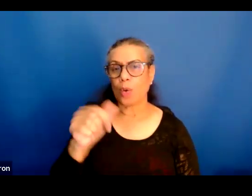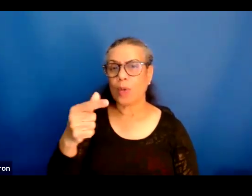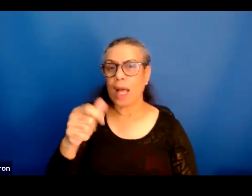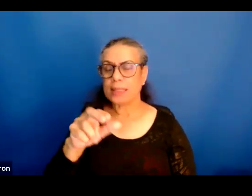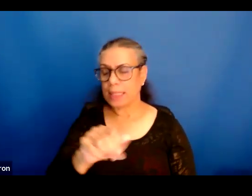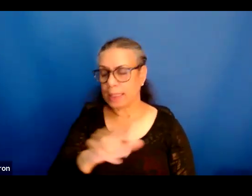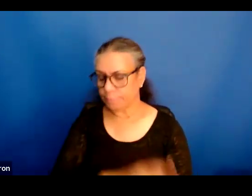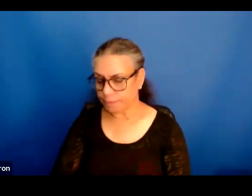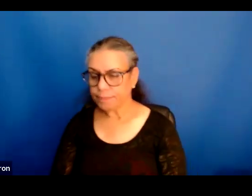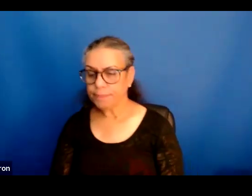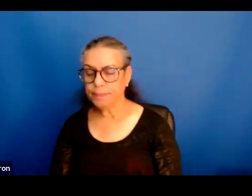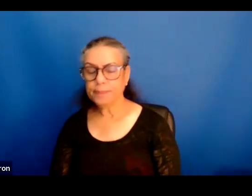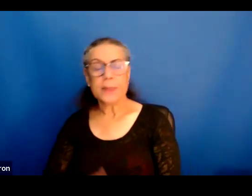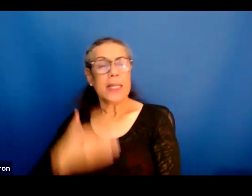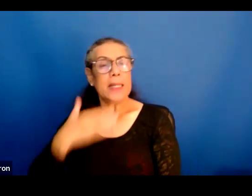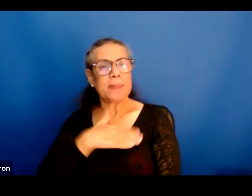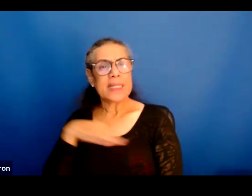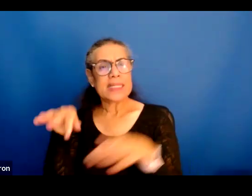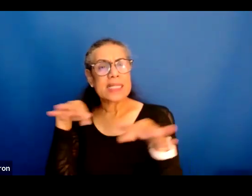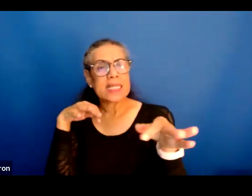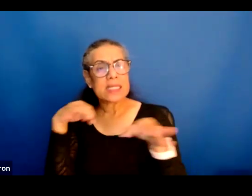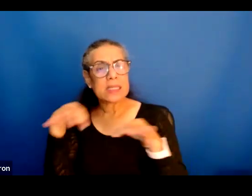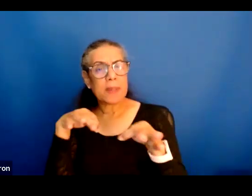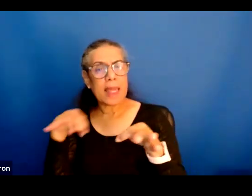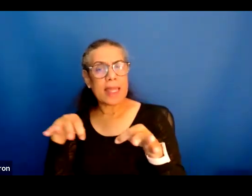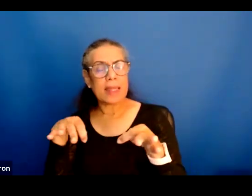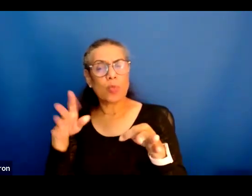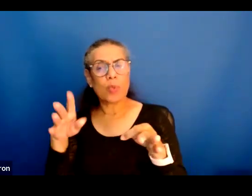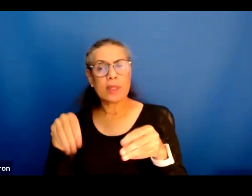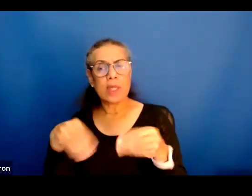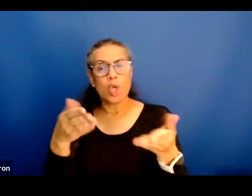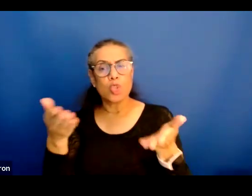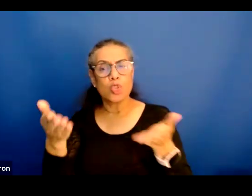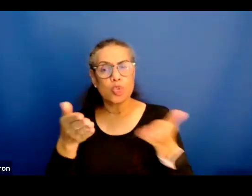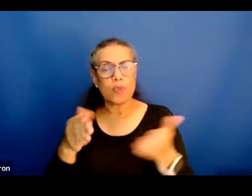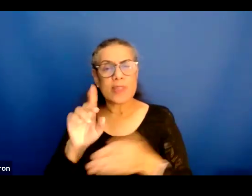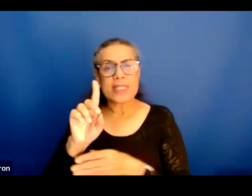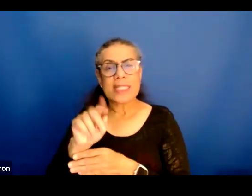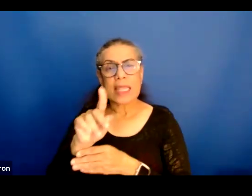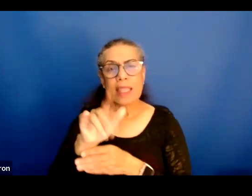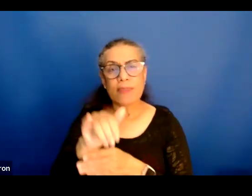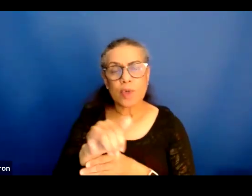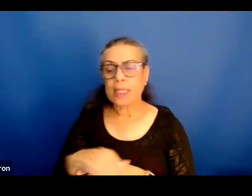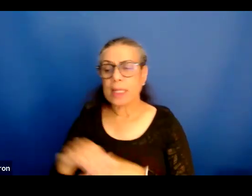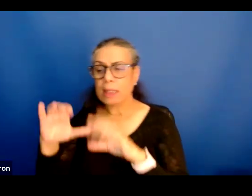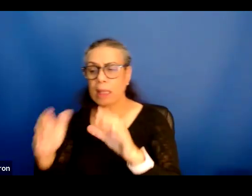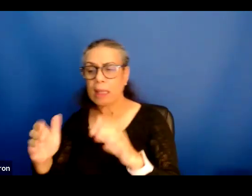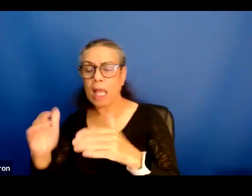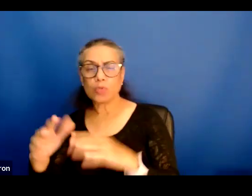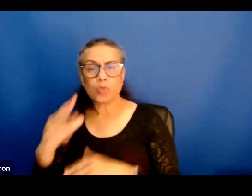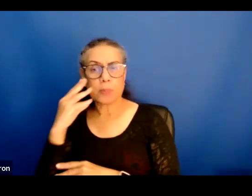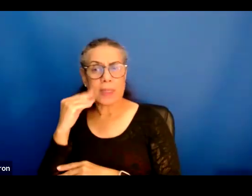if you could just explain the difference in the service delivery model and the classroom experience for